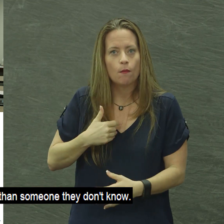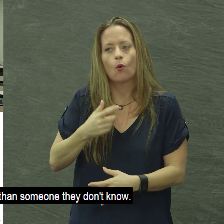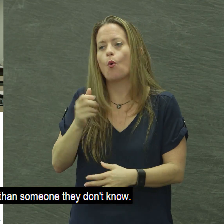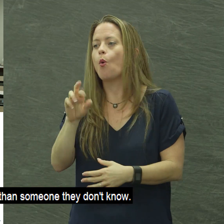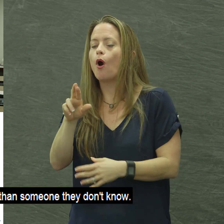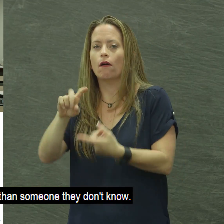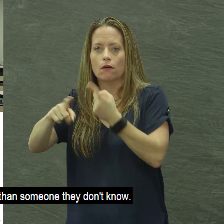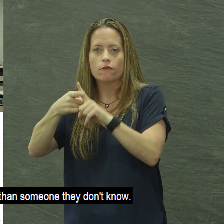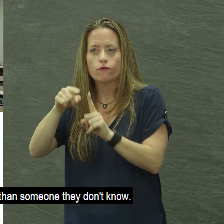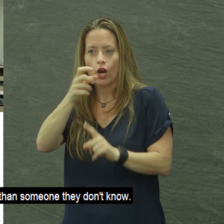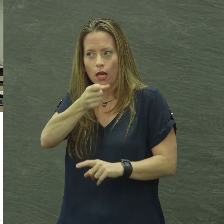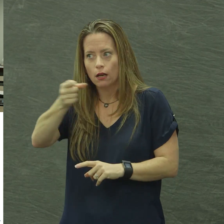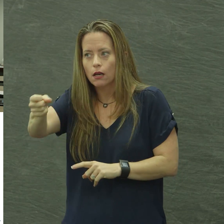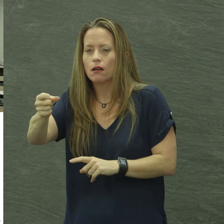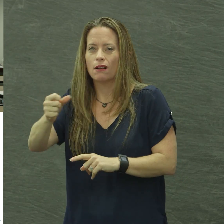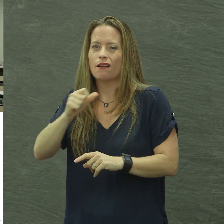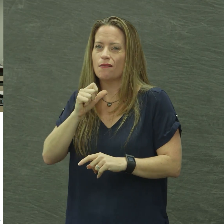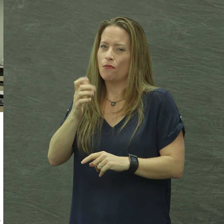know.